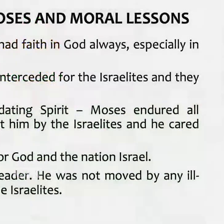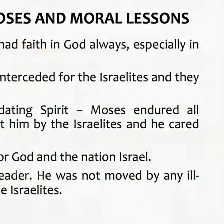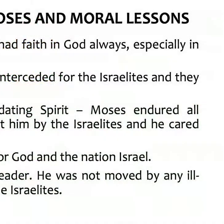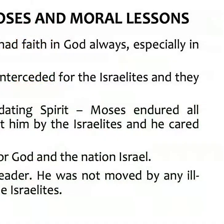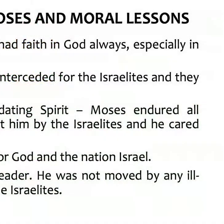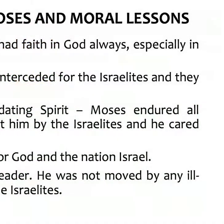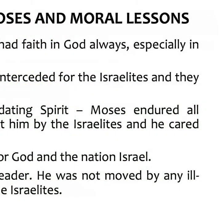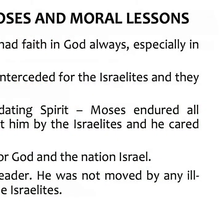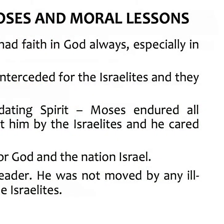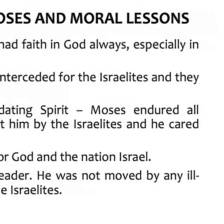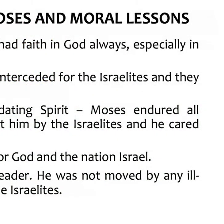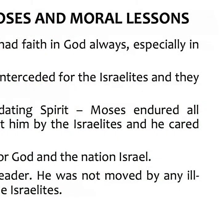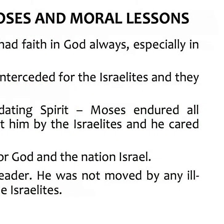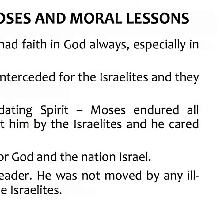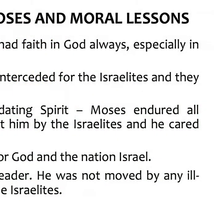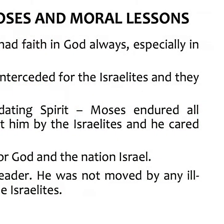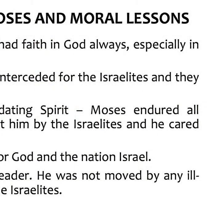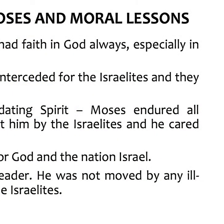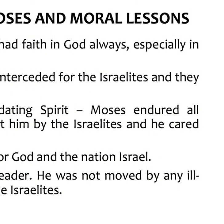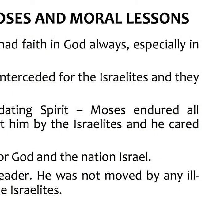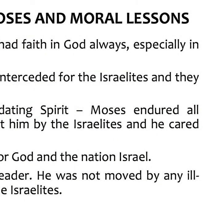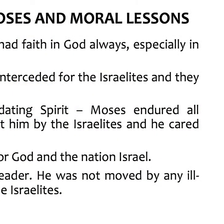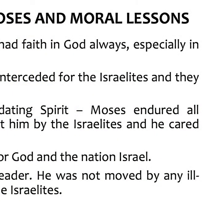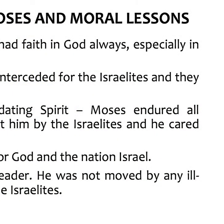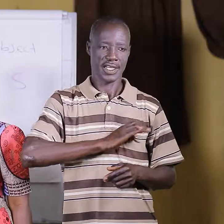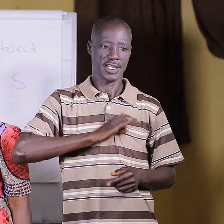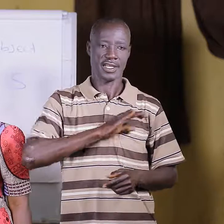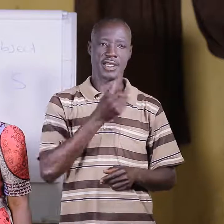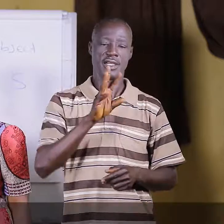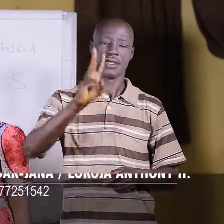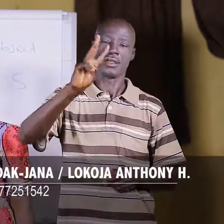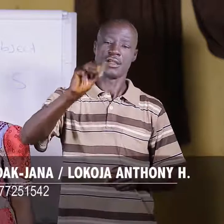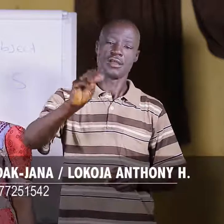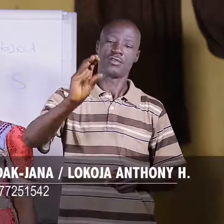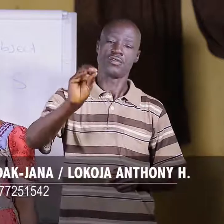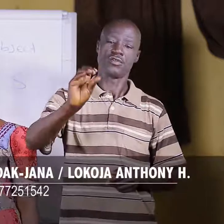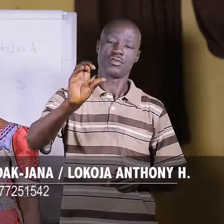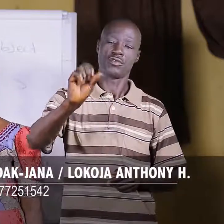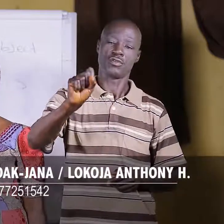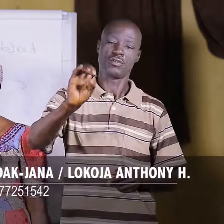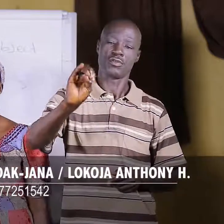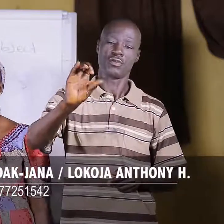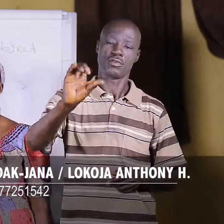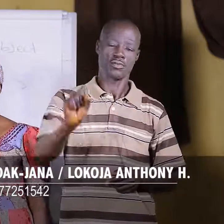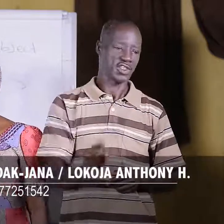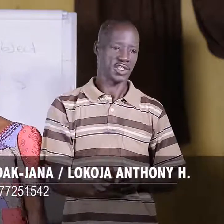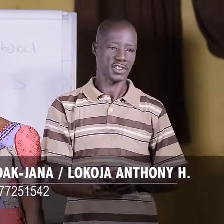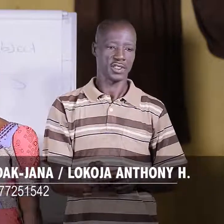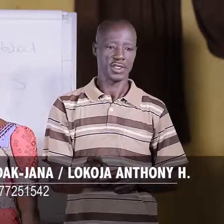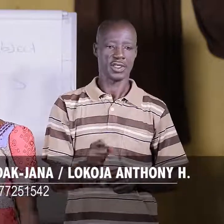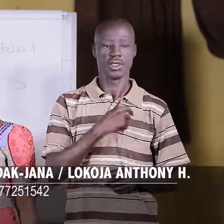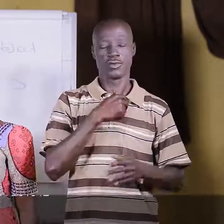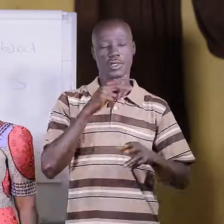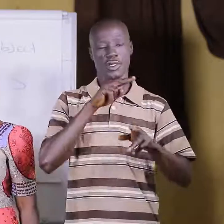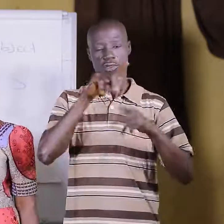Let us see the qualities of Moses and moral lessons, my students. So from all that we have discussed in summary, we tend